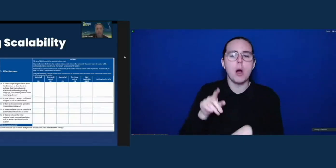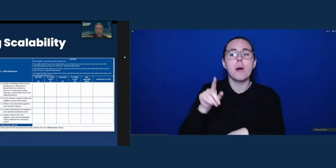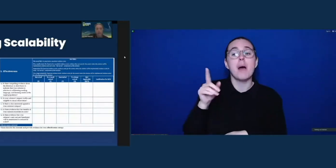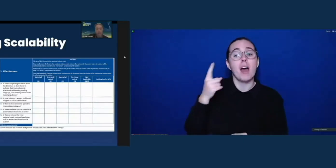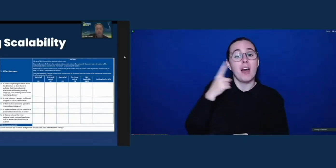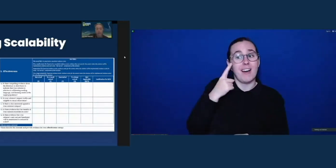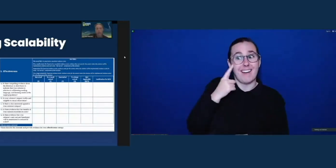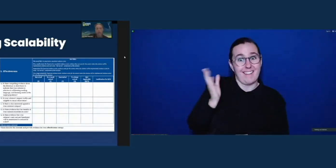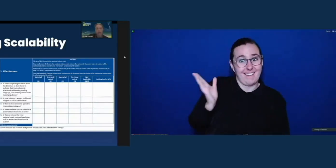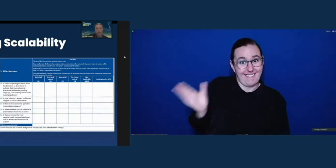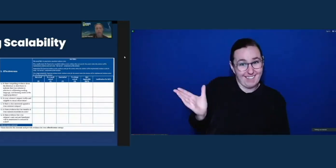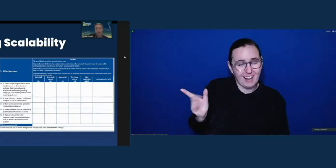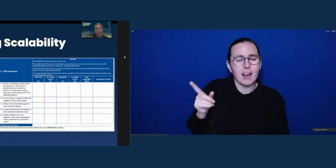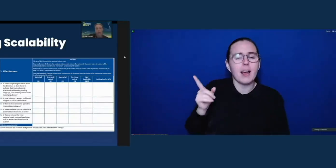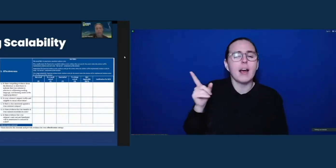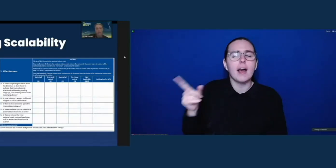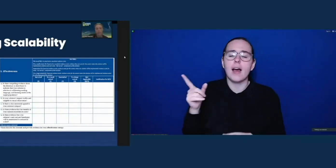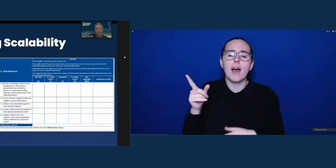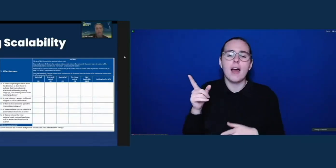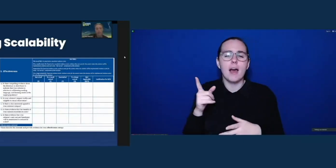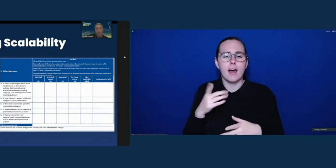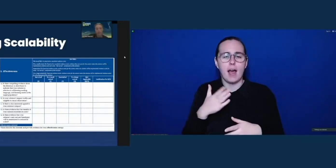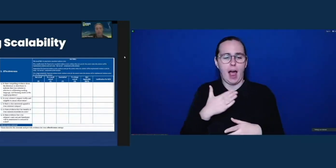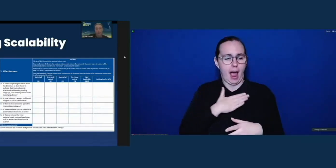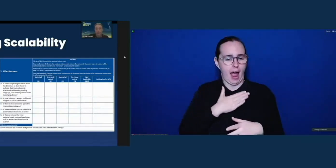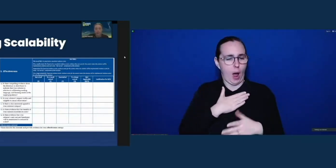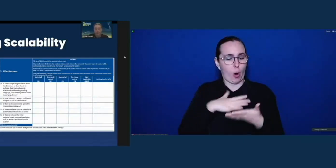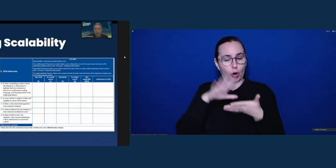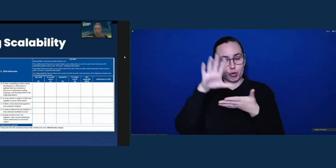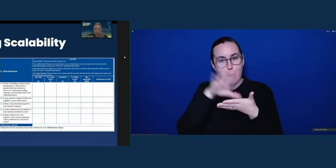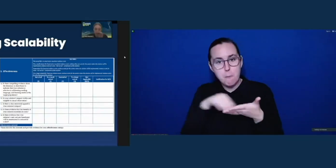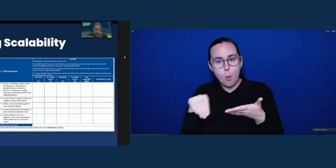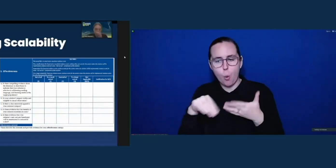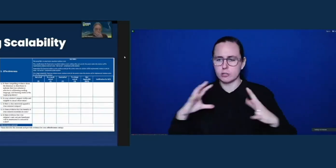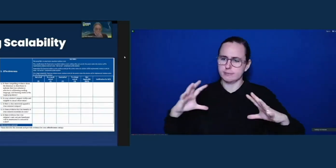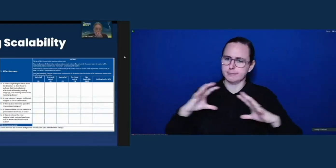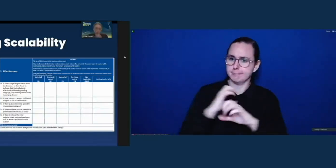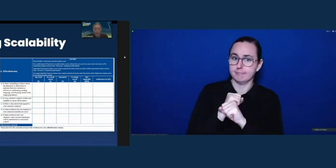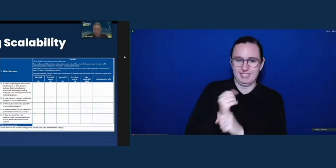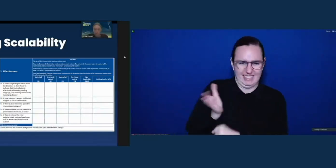summative report and also in forthcoming round 3